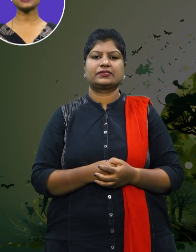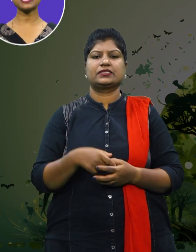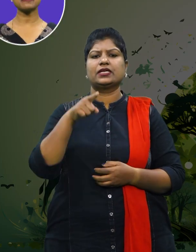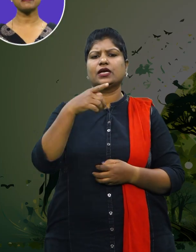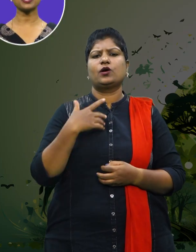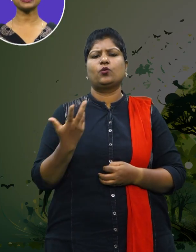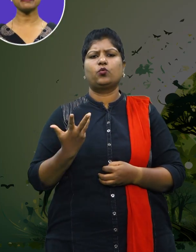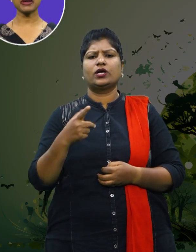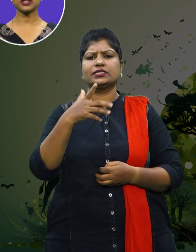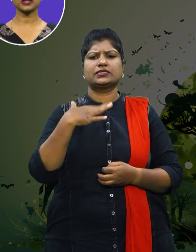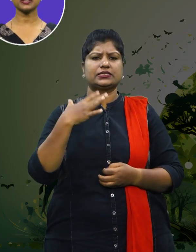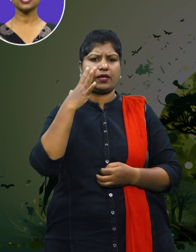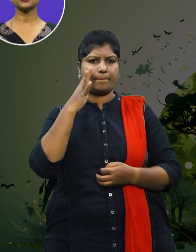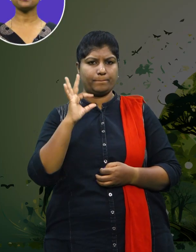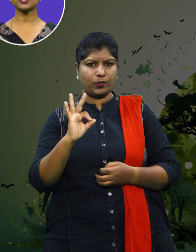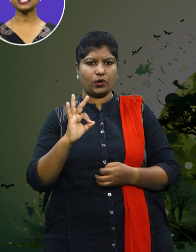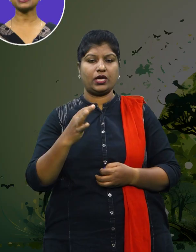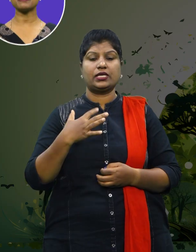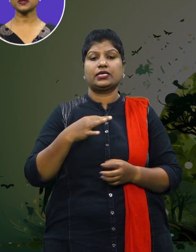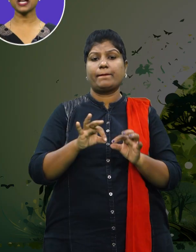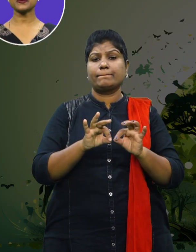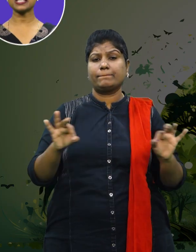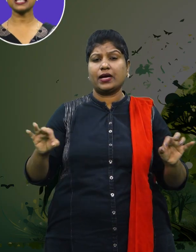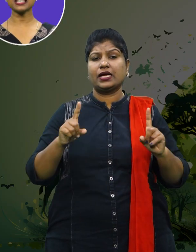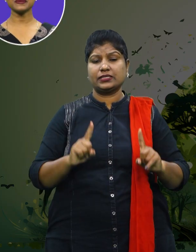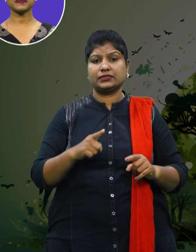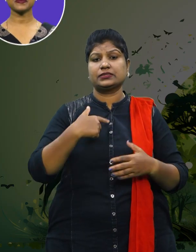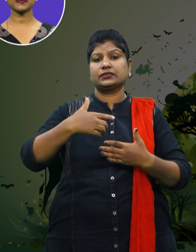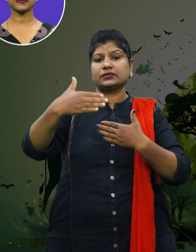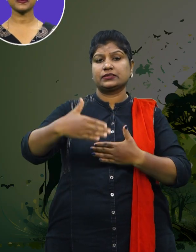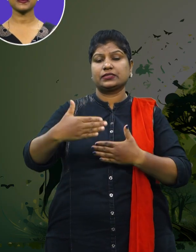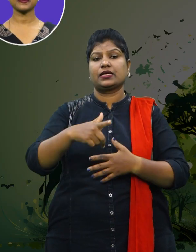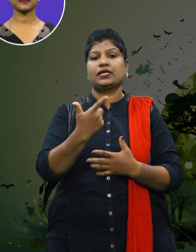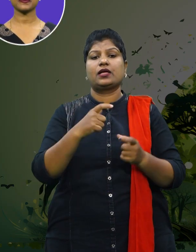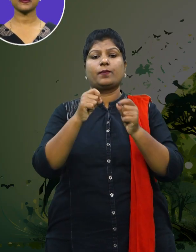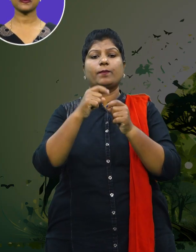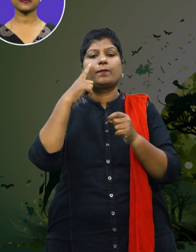What is the important measure to protect biodiversity?